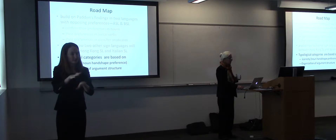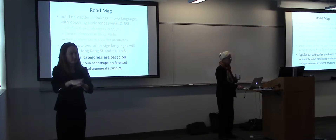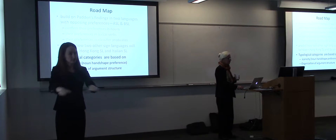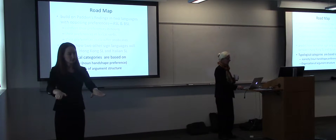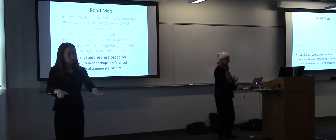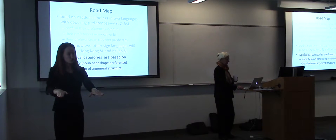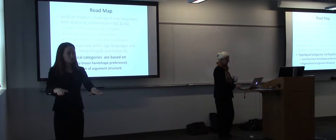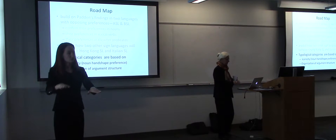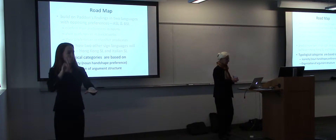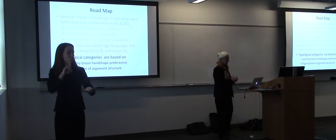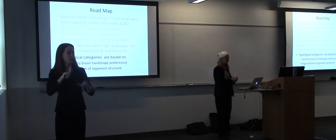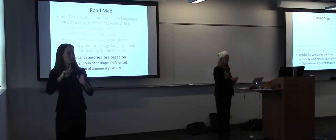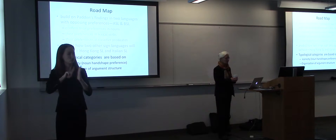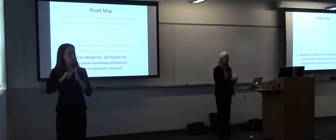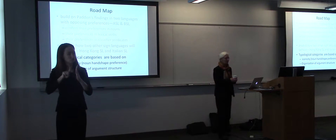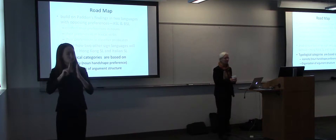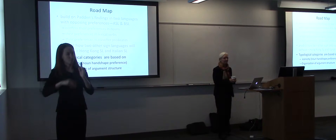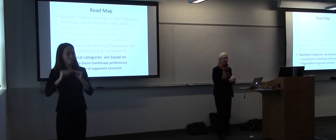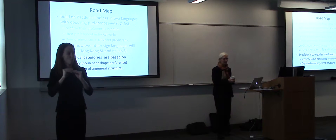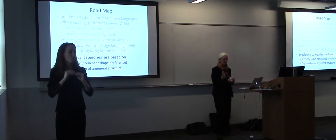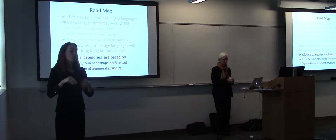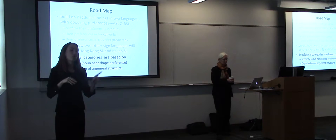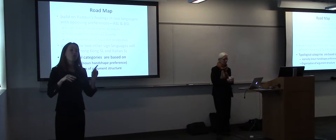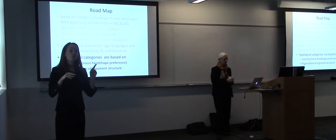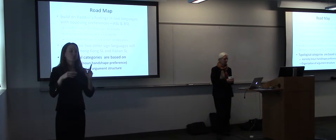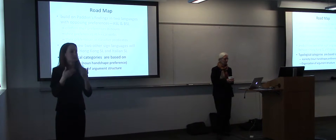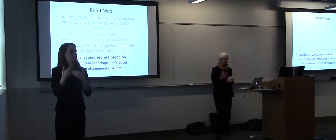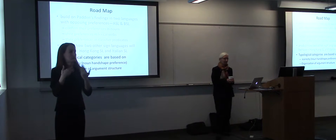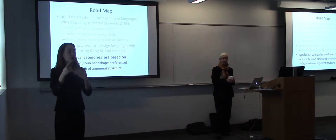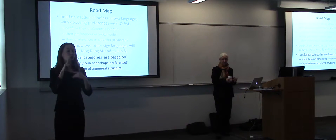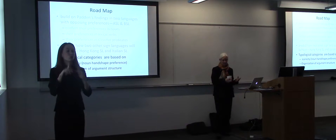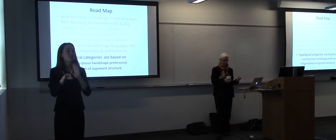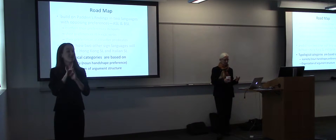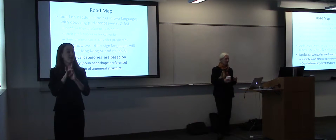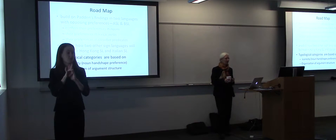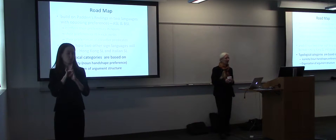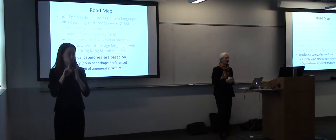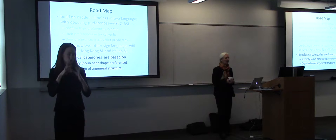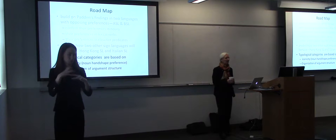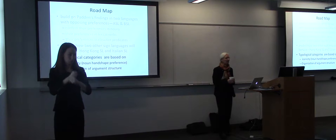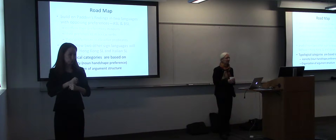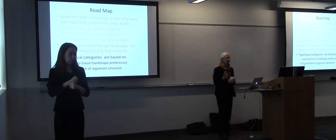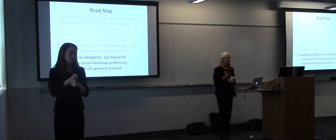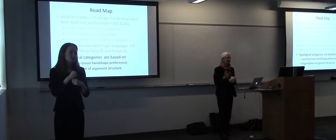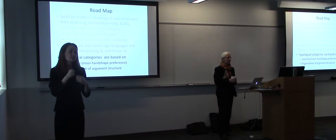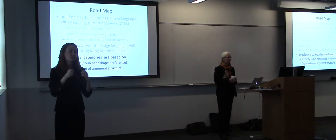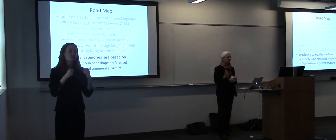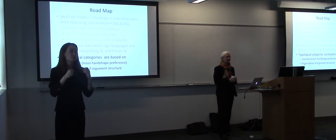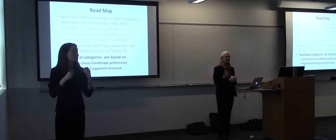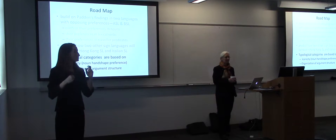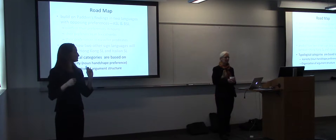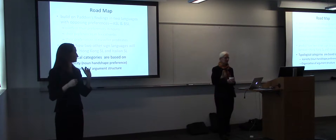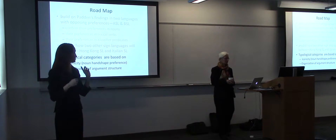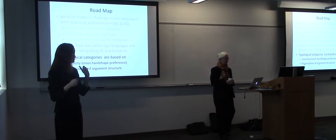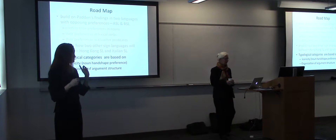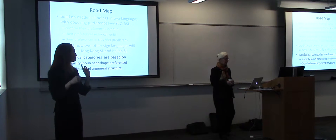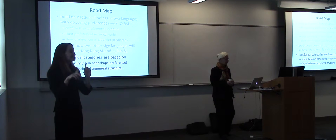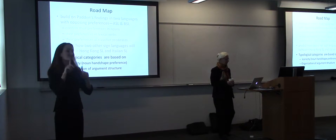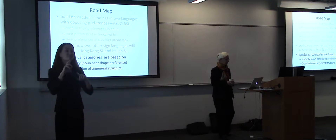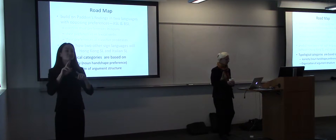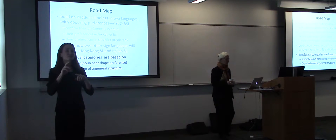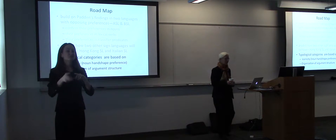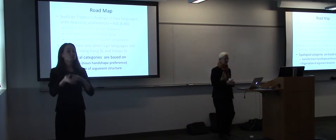But either way, what we've found, to sum up now, is that these